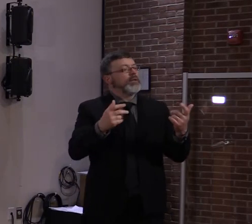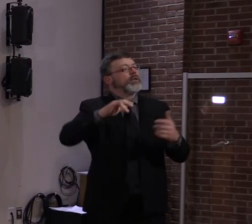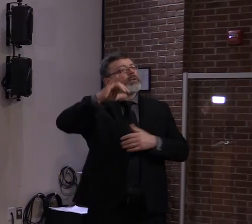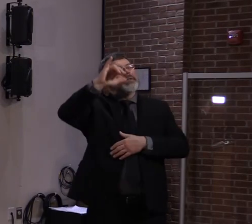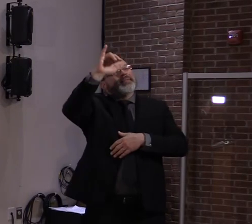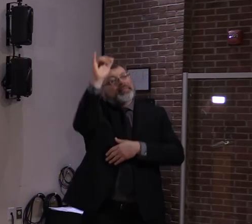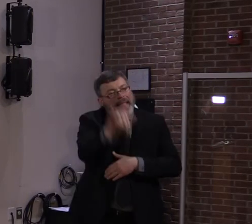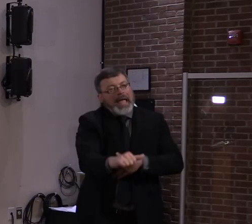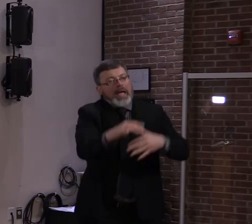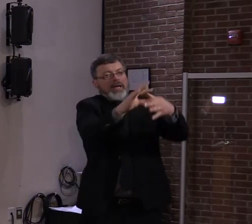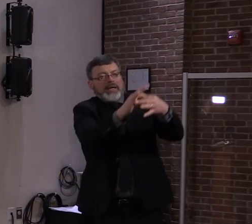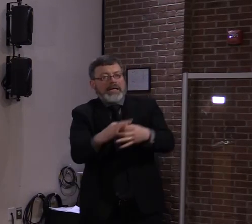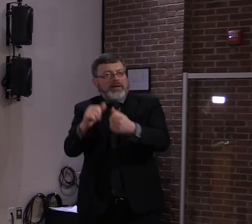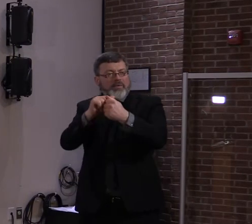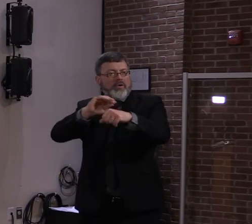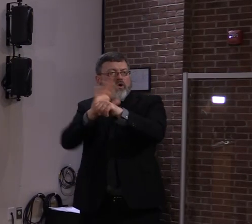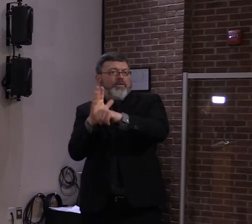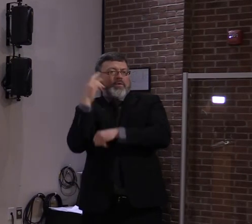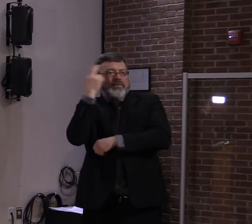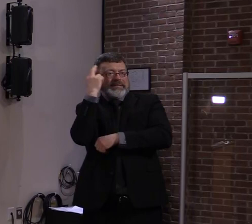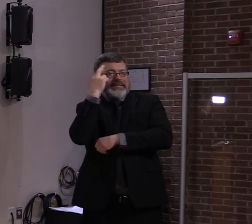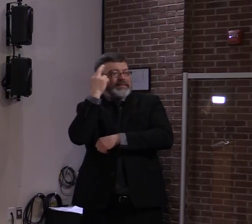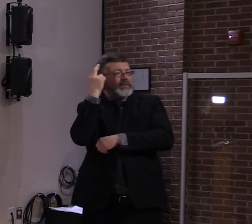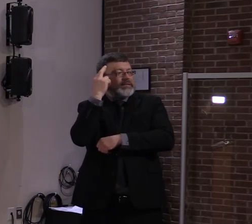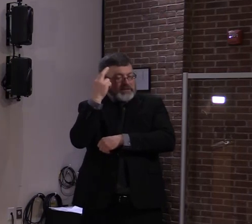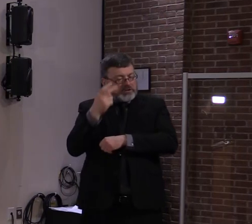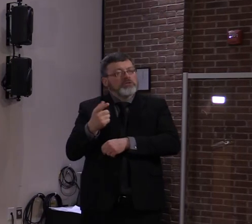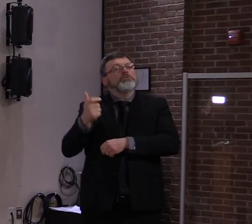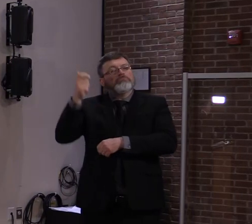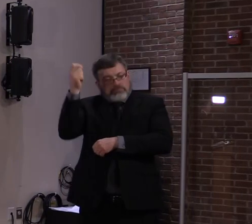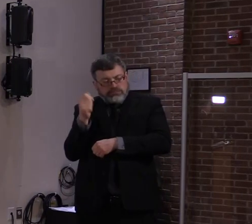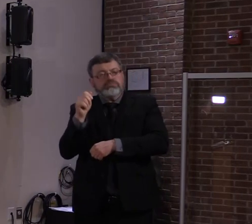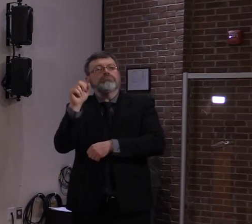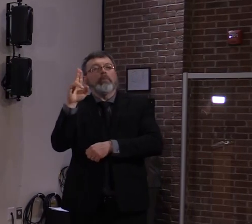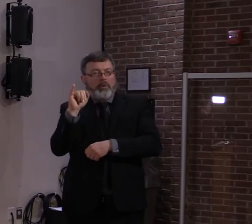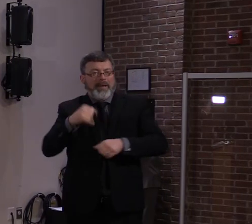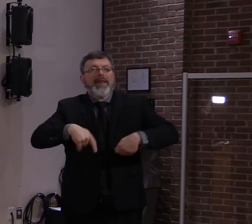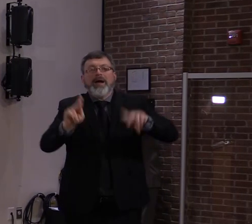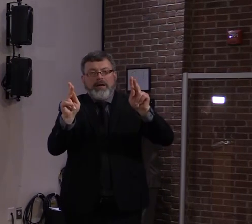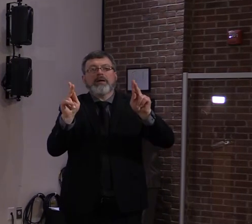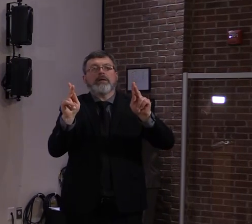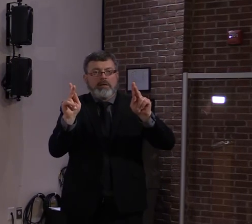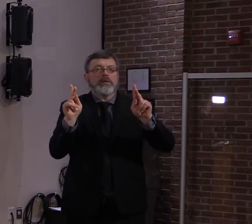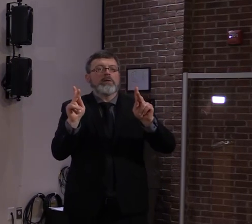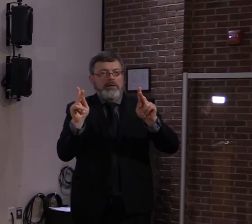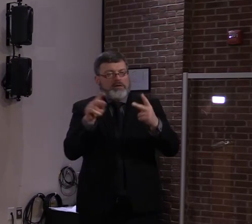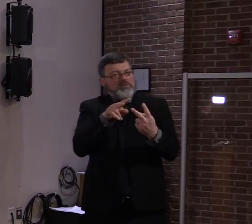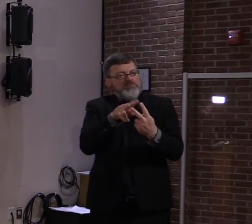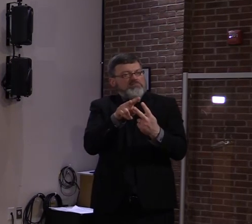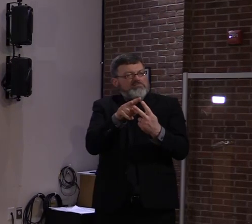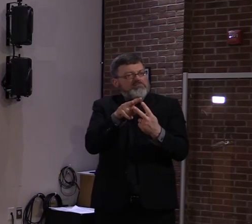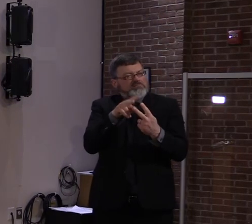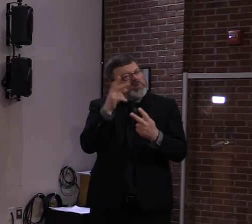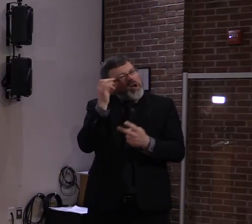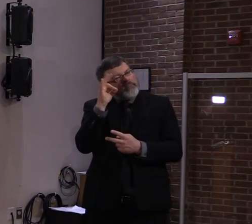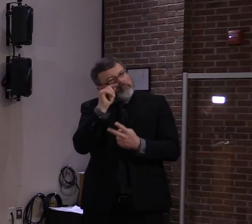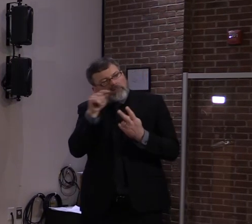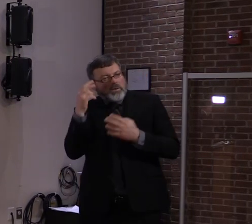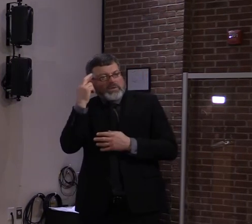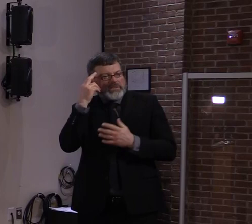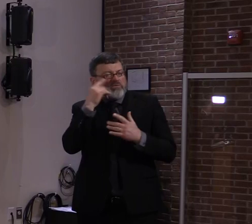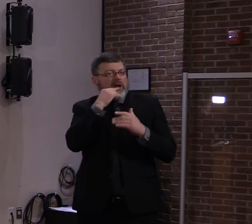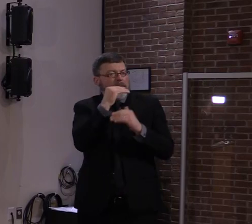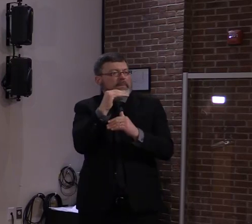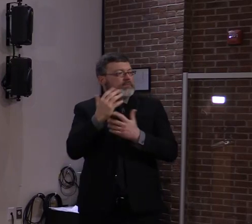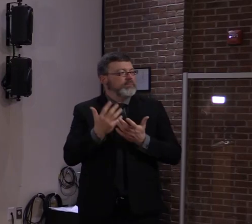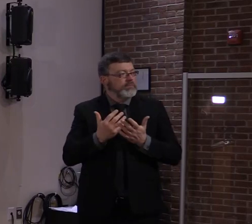them in a high-risk category. But again, I think some of that is subjective because if they become vaccinated, does that risk go away,